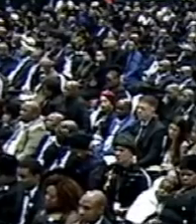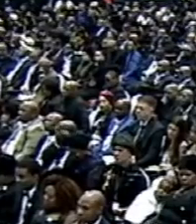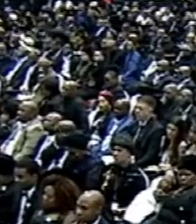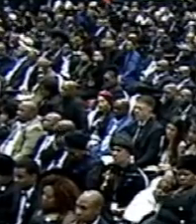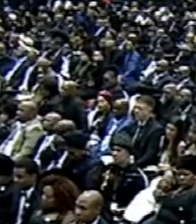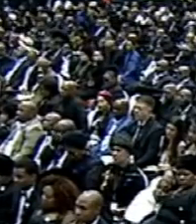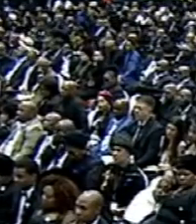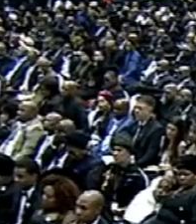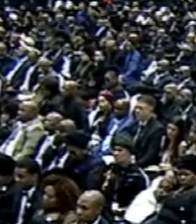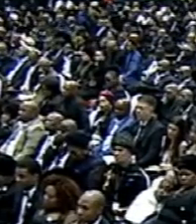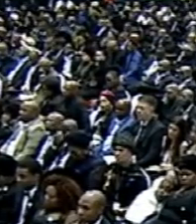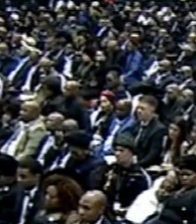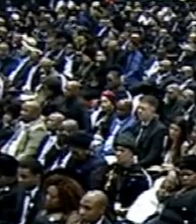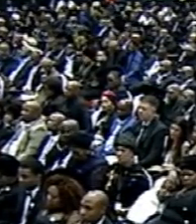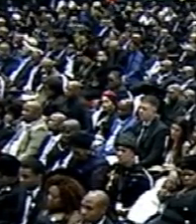spared to continue